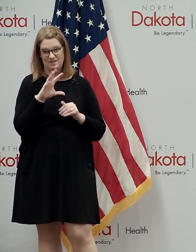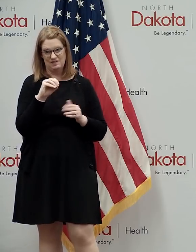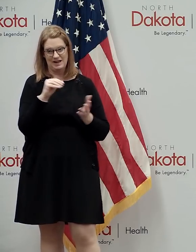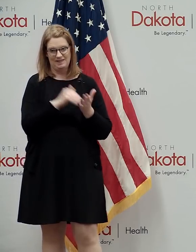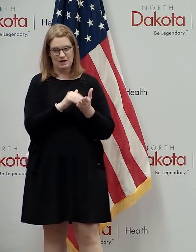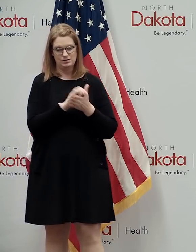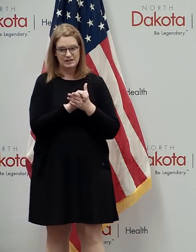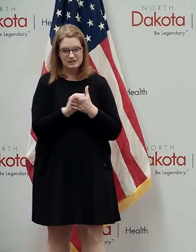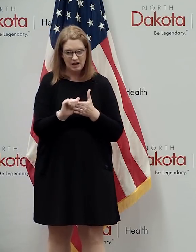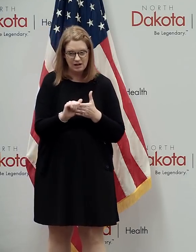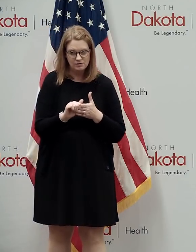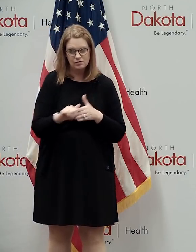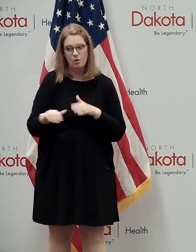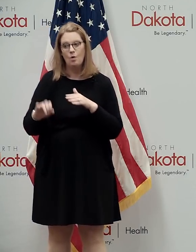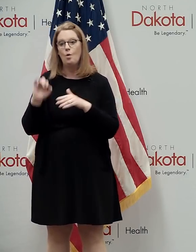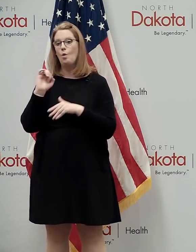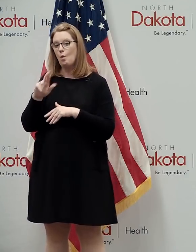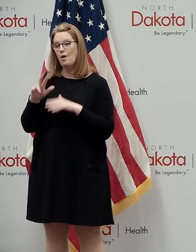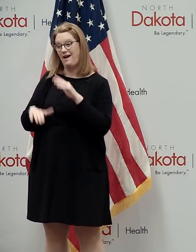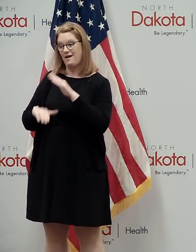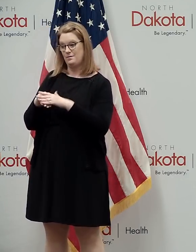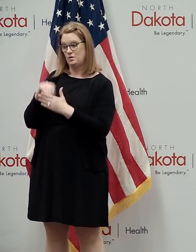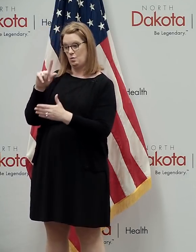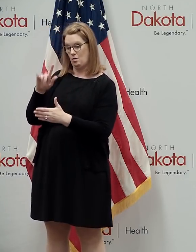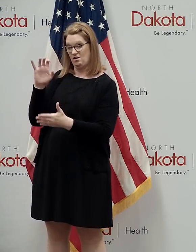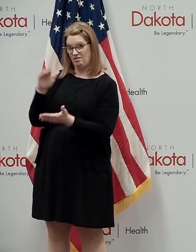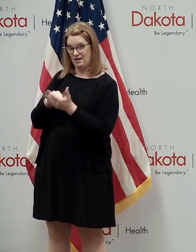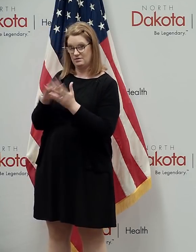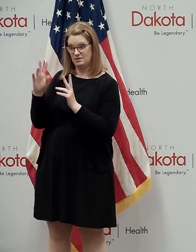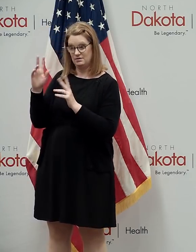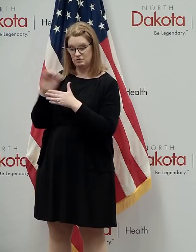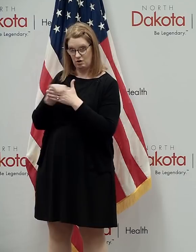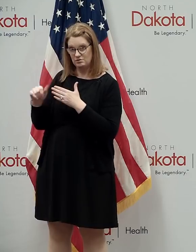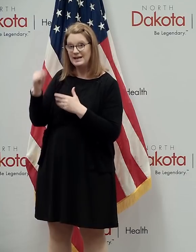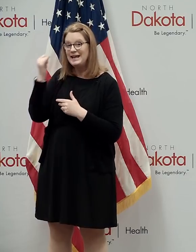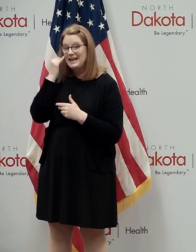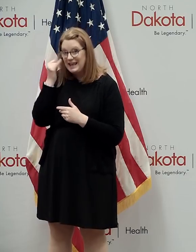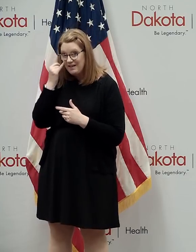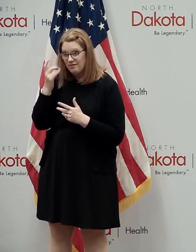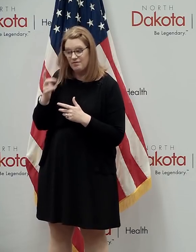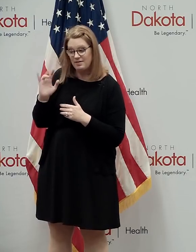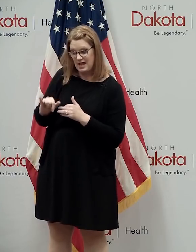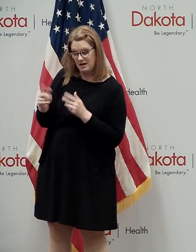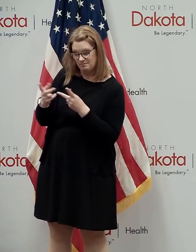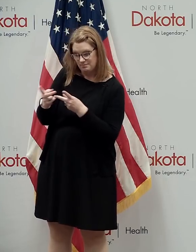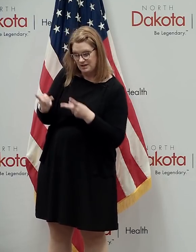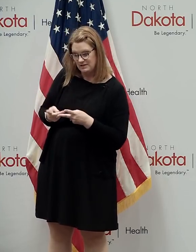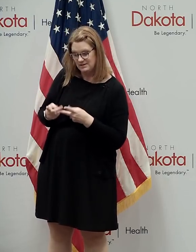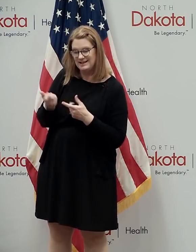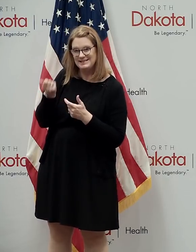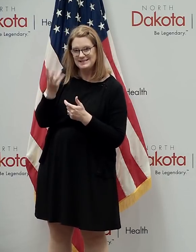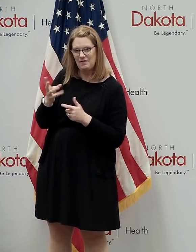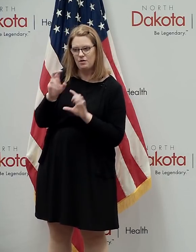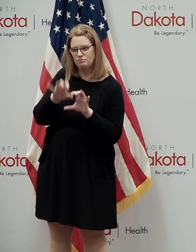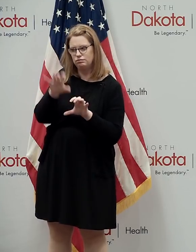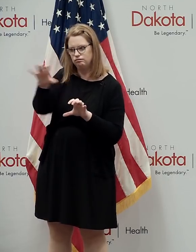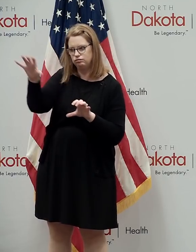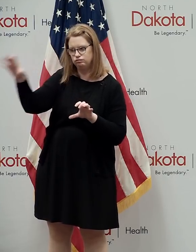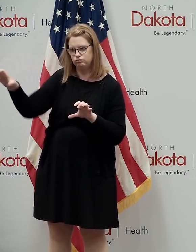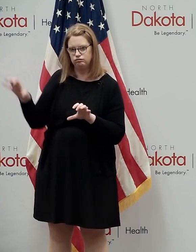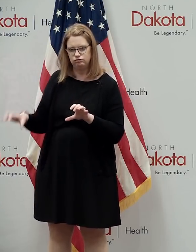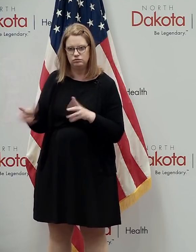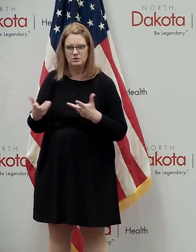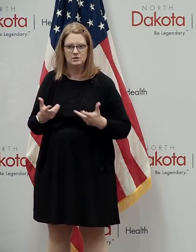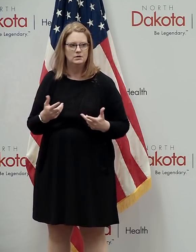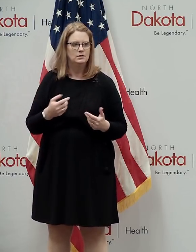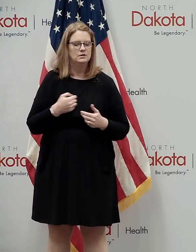$50,000 or up to $100,000 if there are more than one physical location assures us that we aren't going to have one organization come in and capture